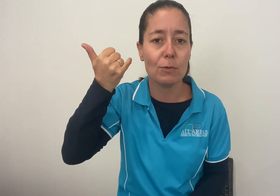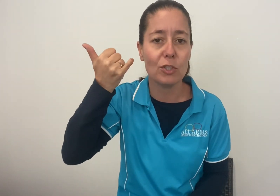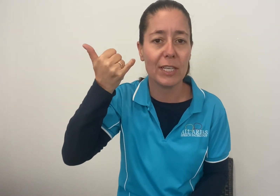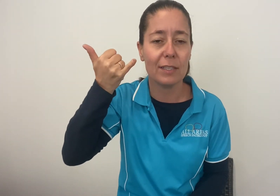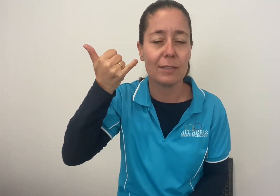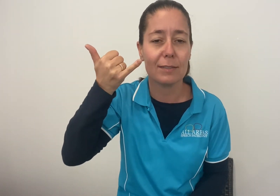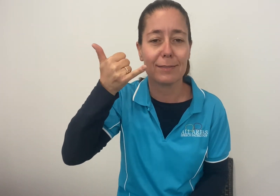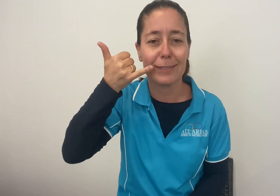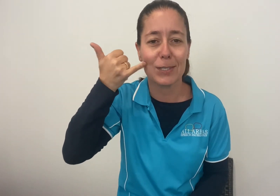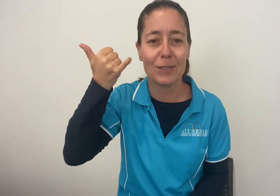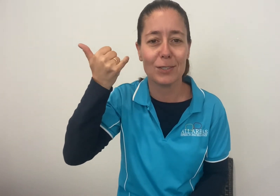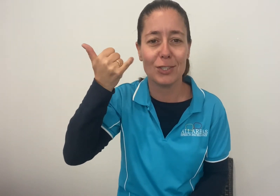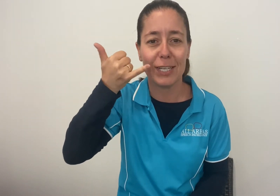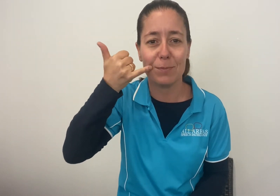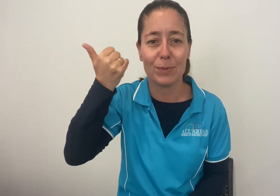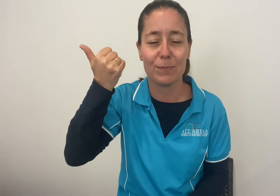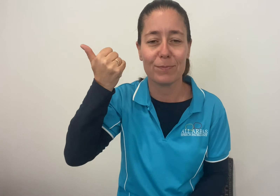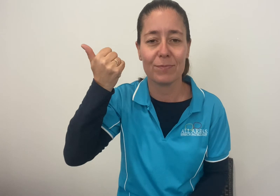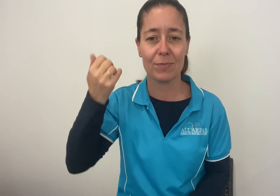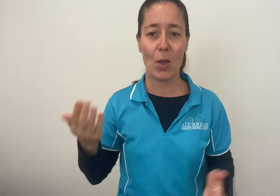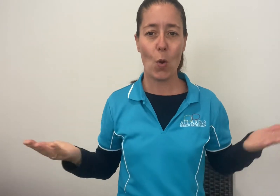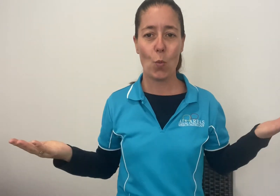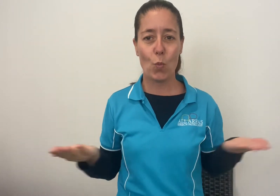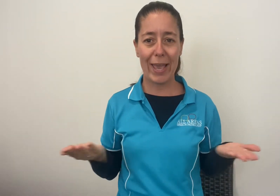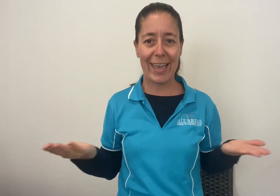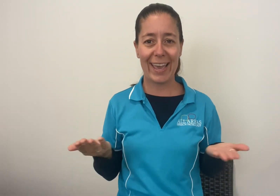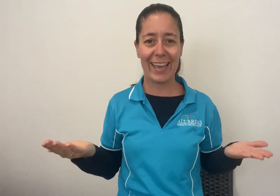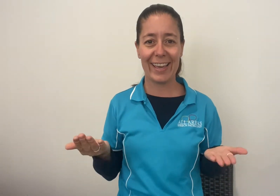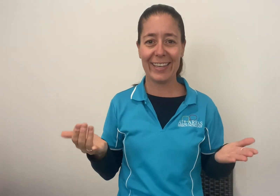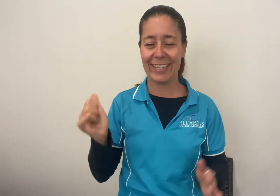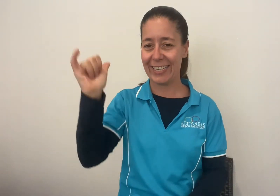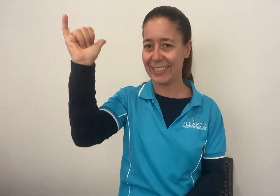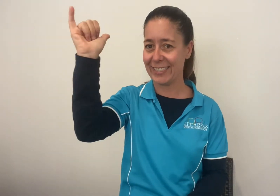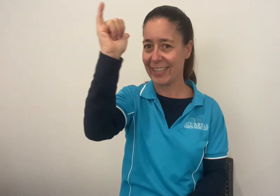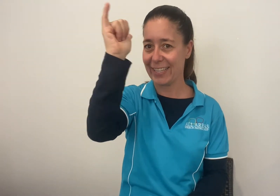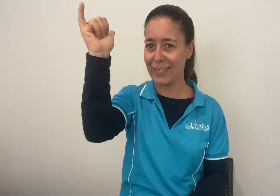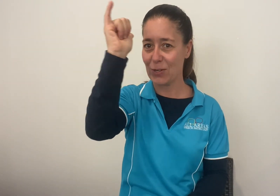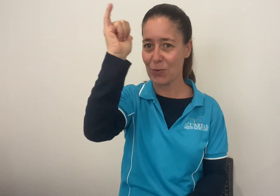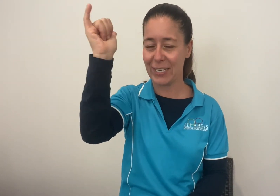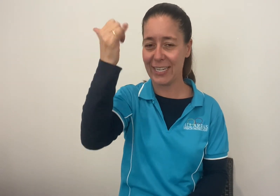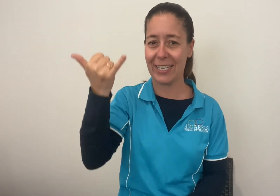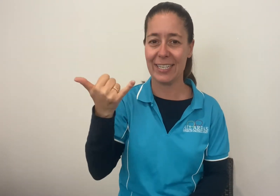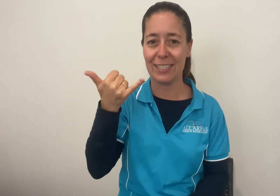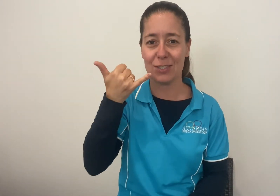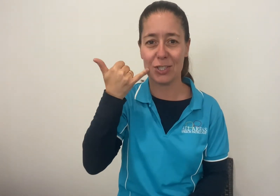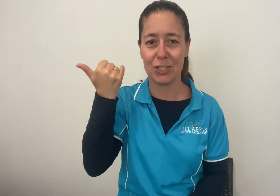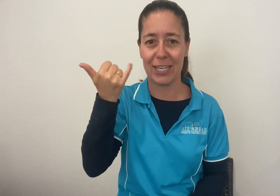cheek. Sheep. Where is the green sheep?